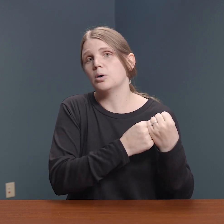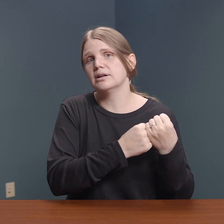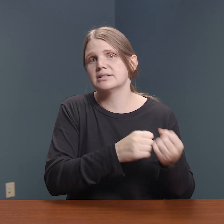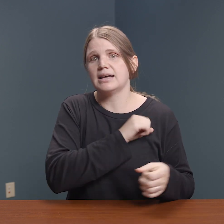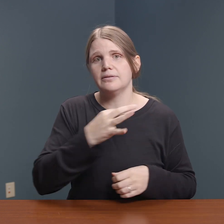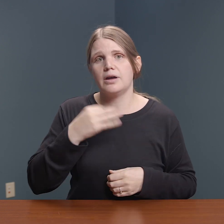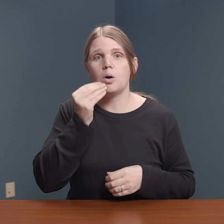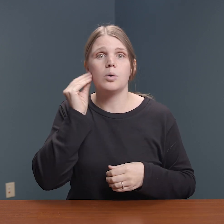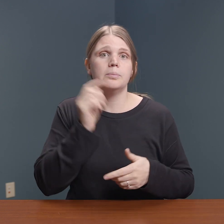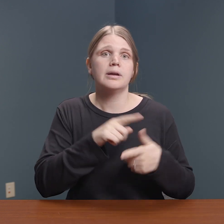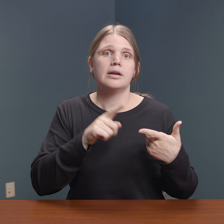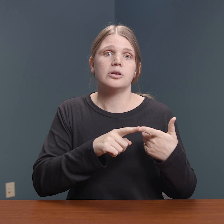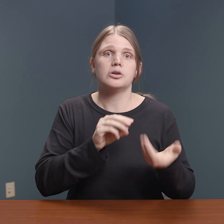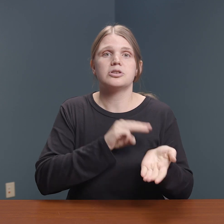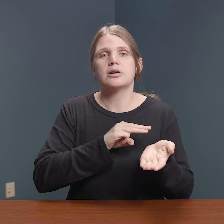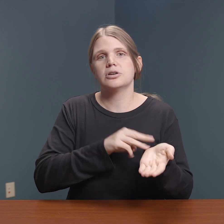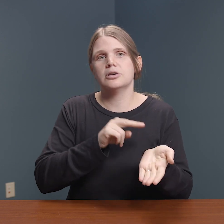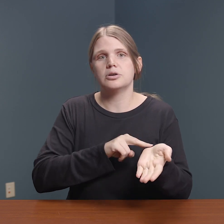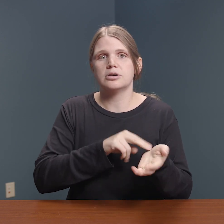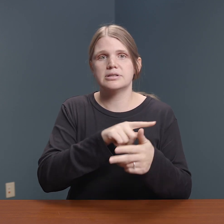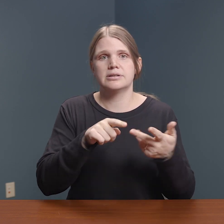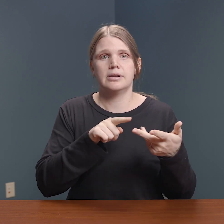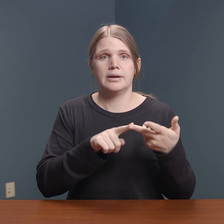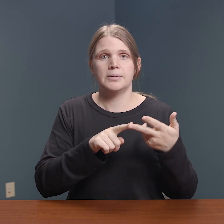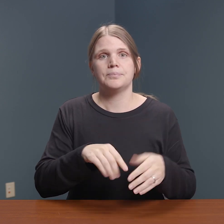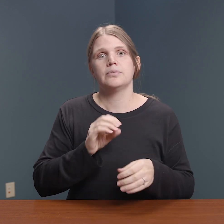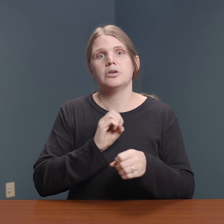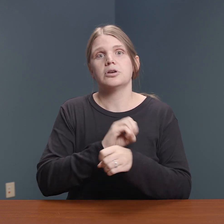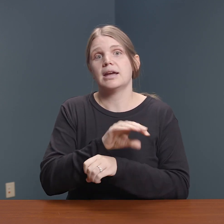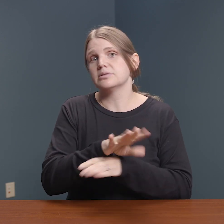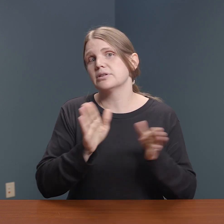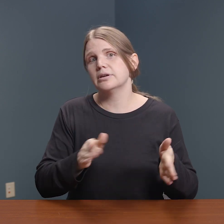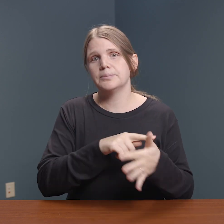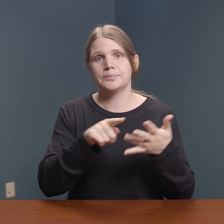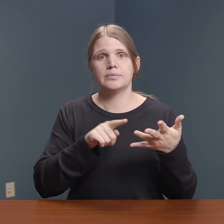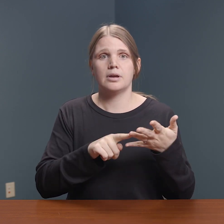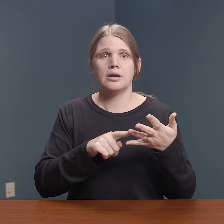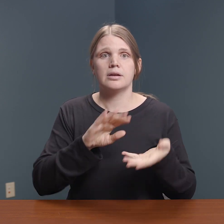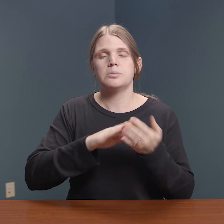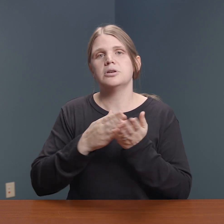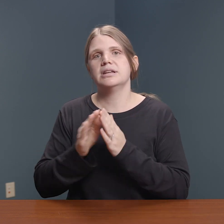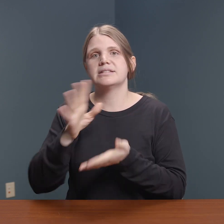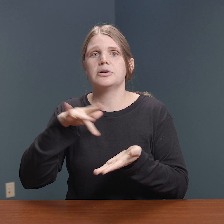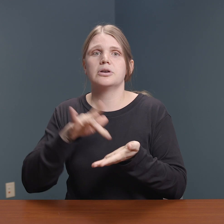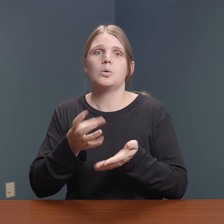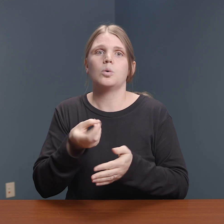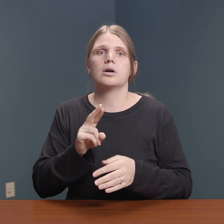Support staff at home, your doctor or nurse, your counselor, community center or